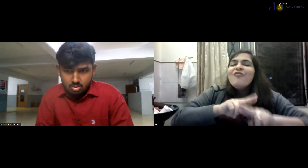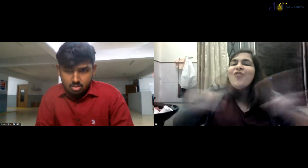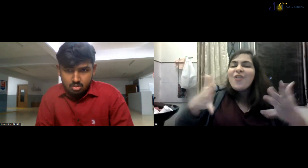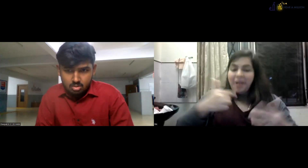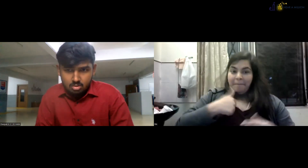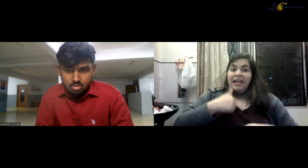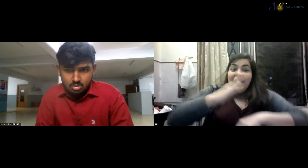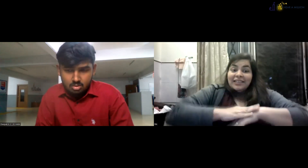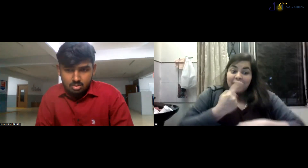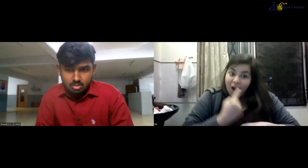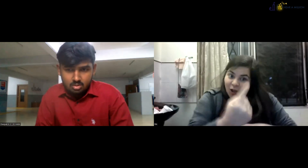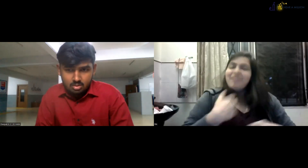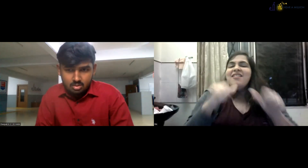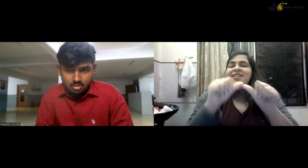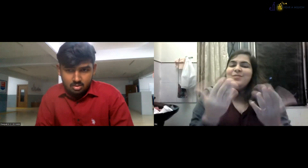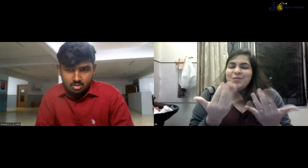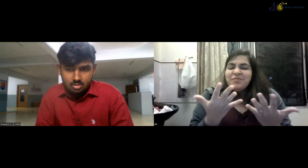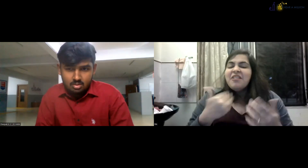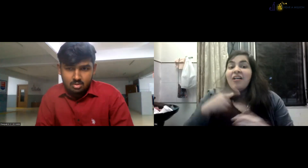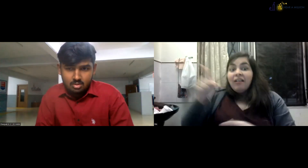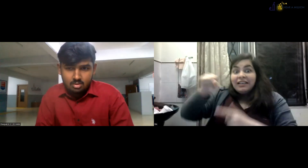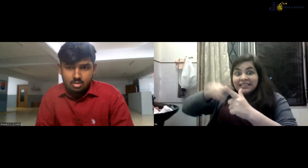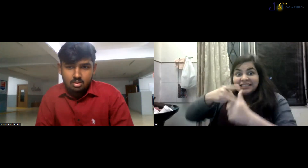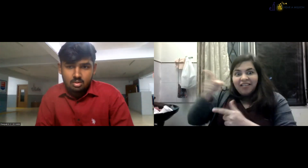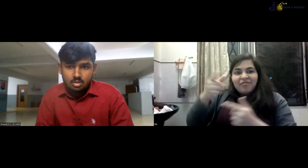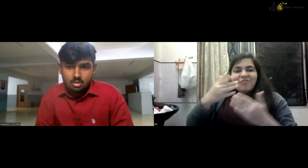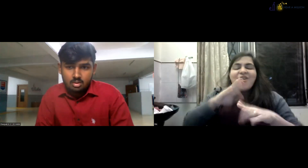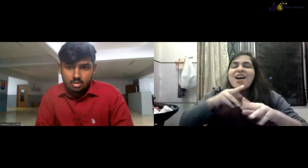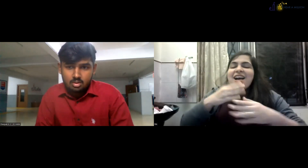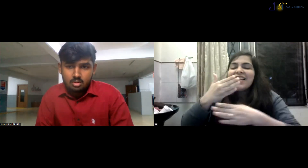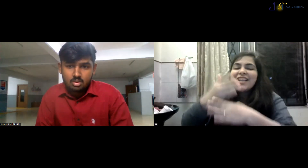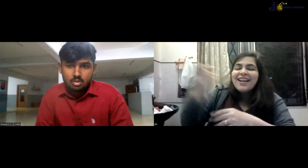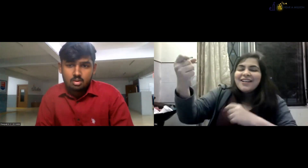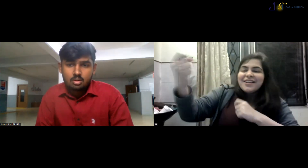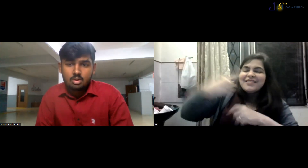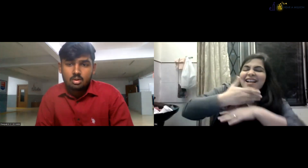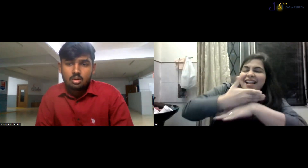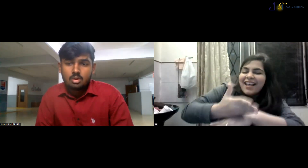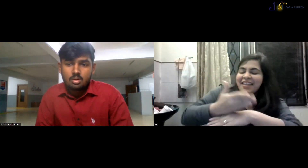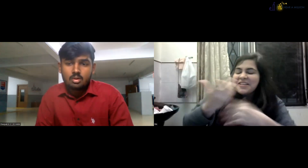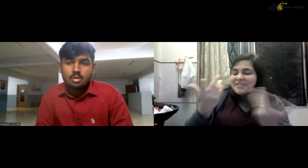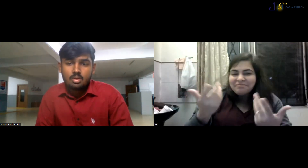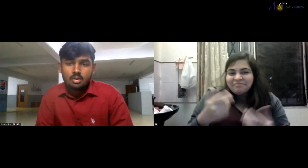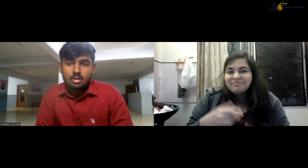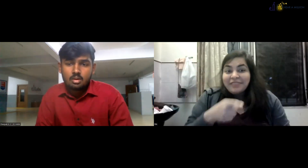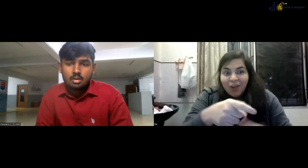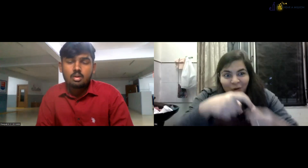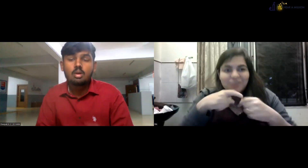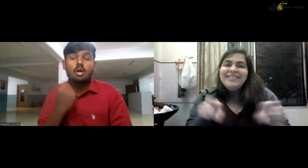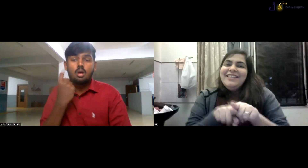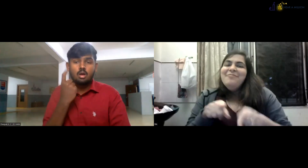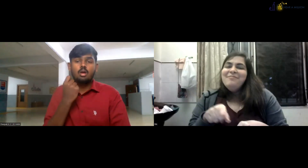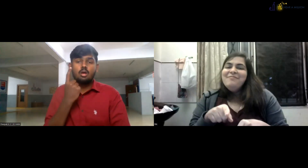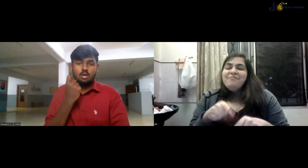I asked her, and she also share her experience. I can't answer on her behalf, but Jinal told